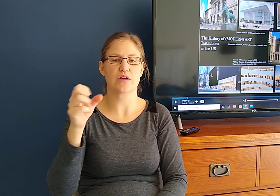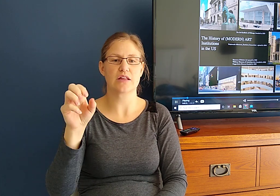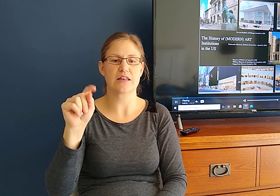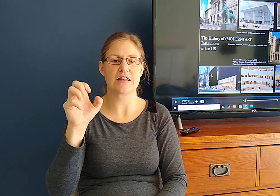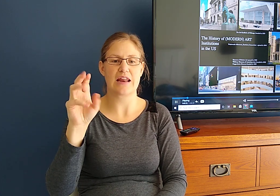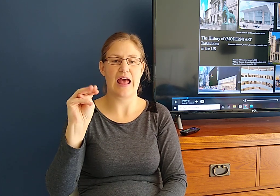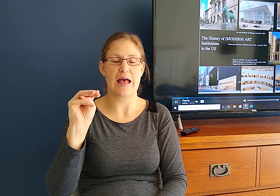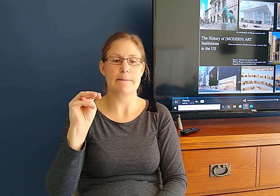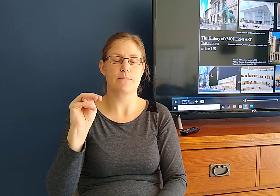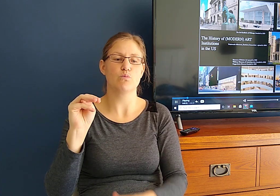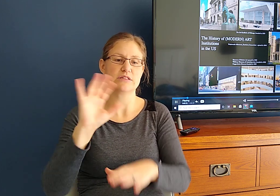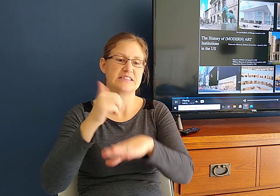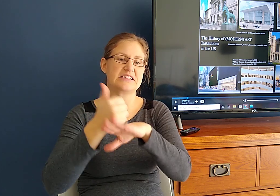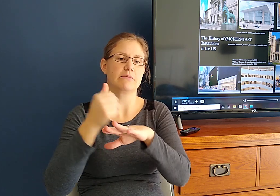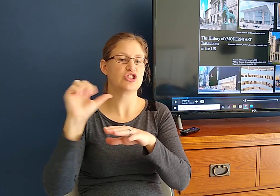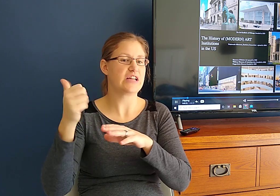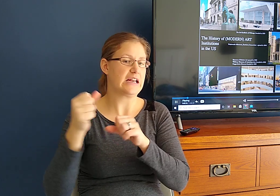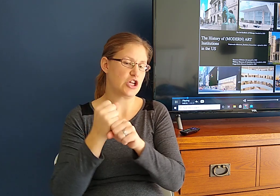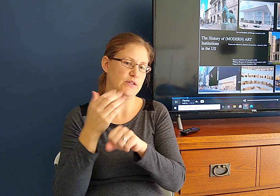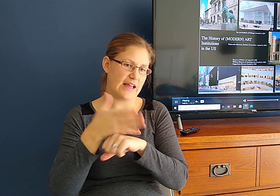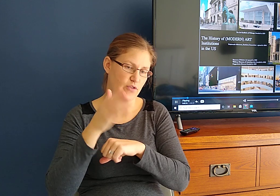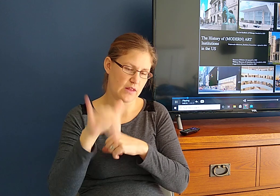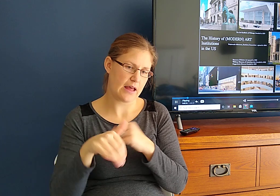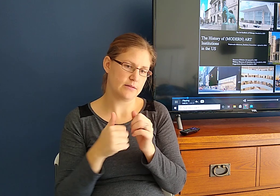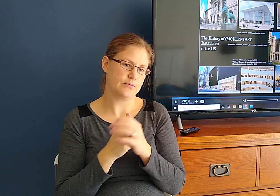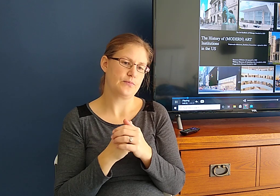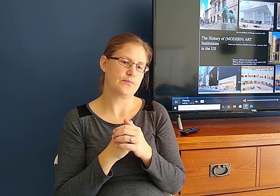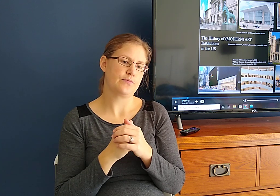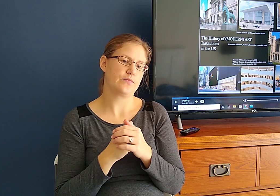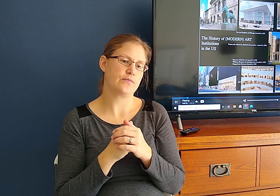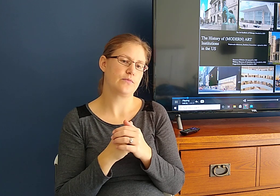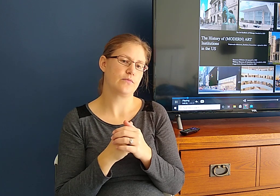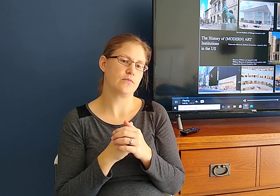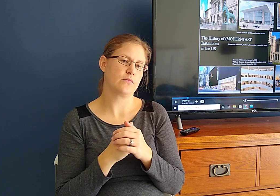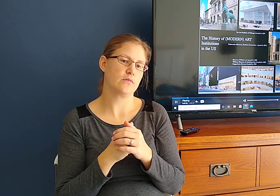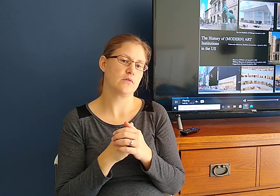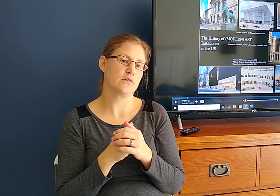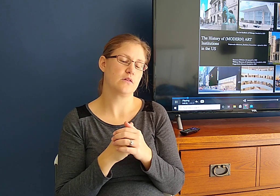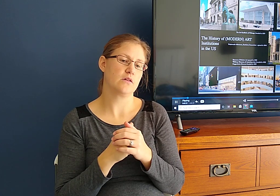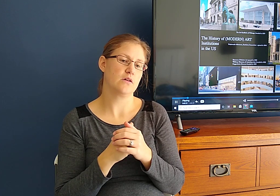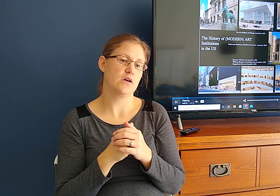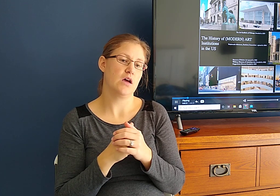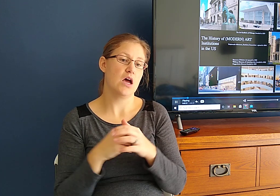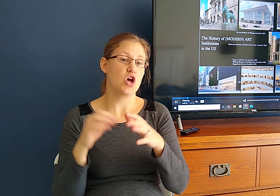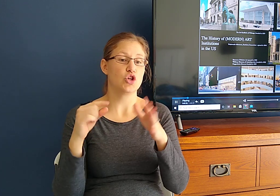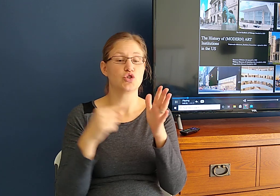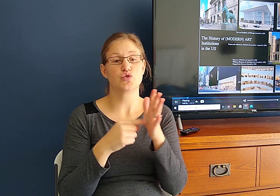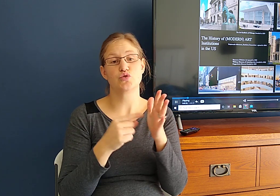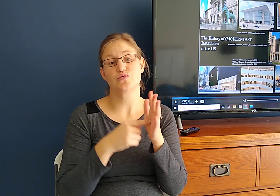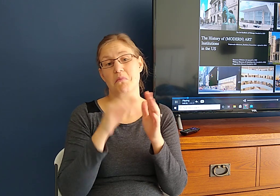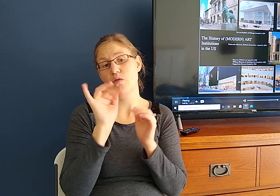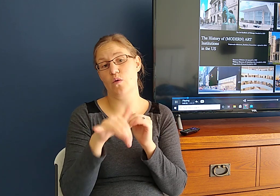10 years later. And due to these major institutions